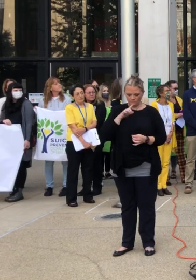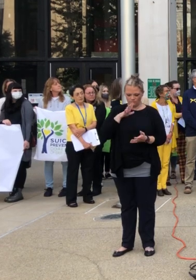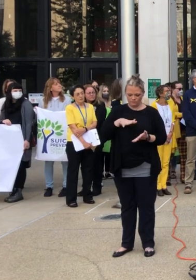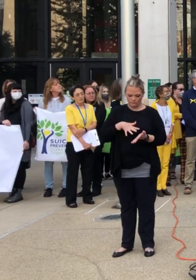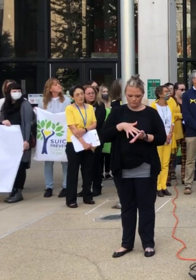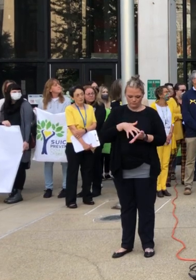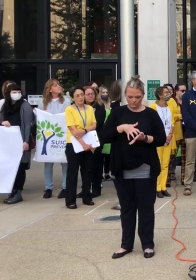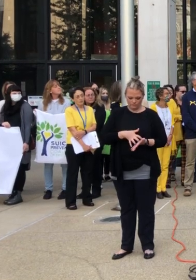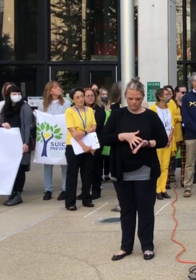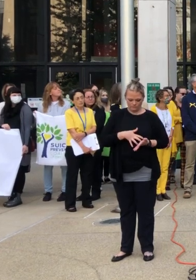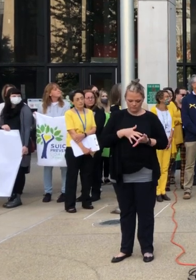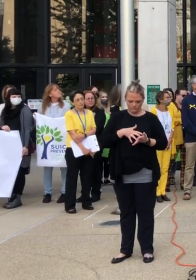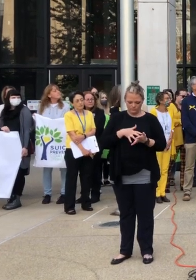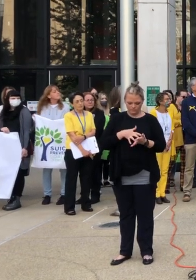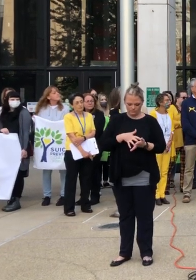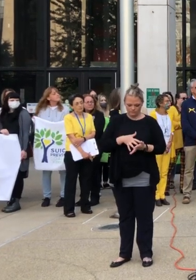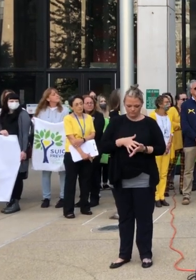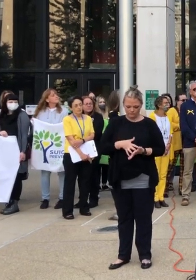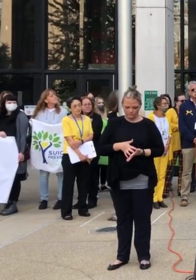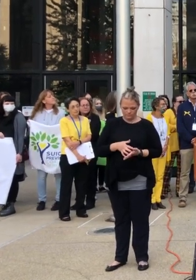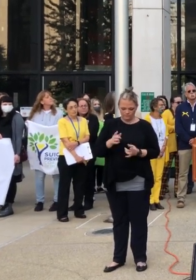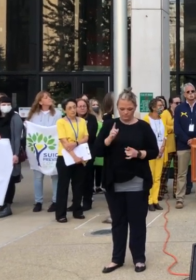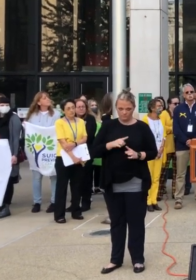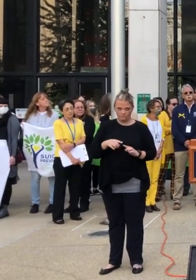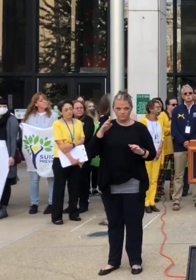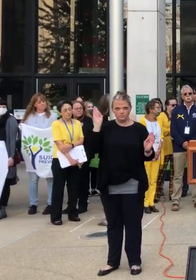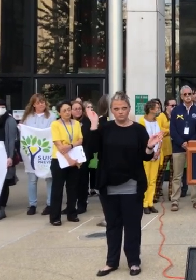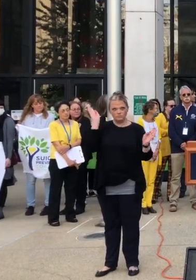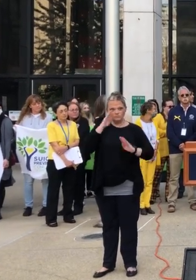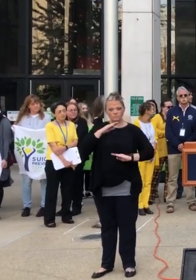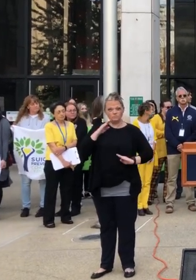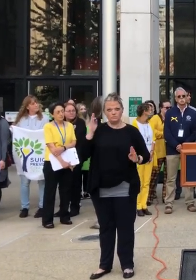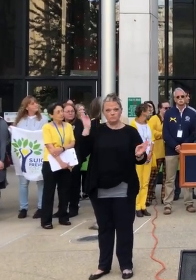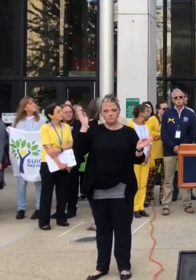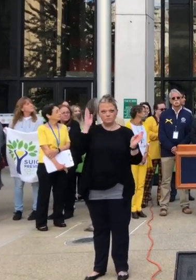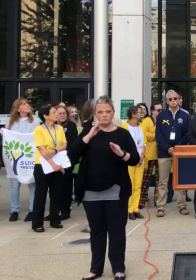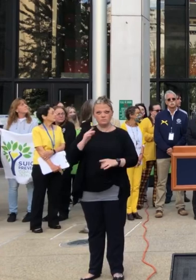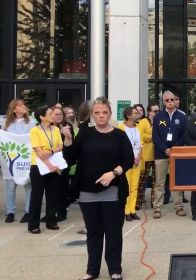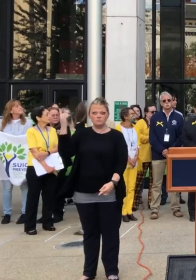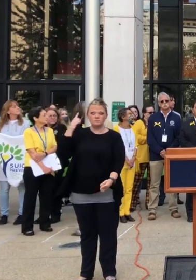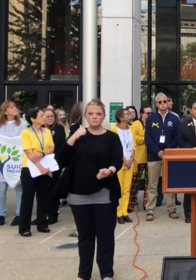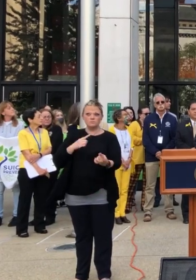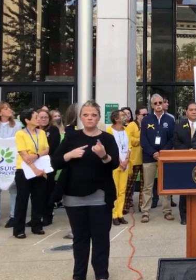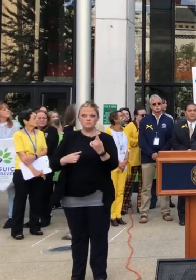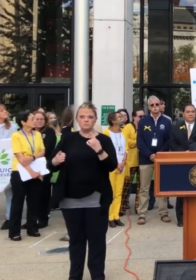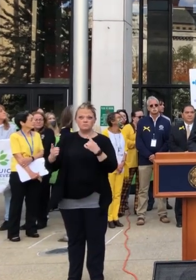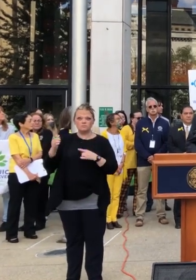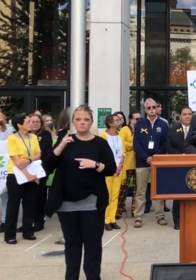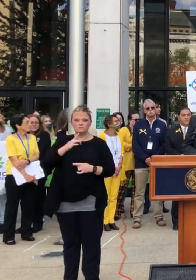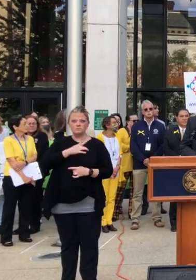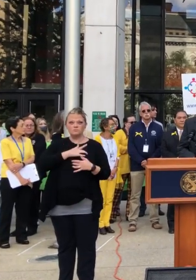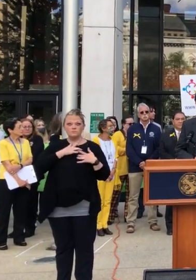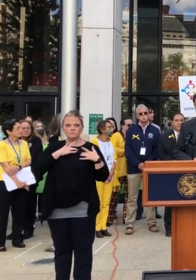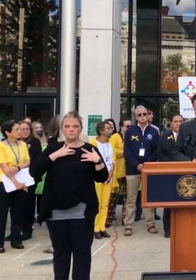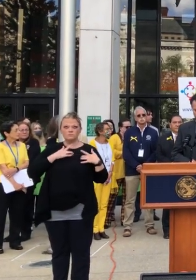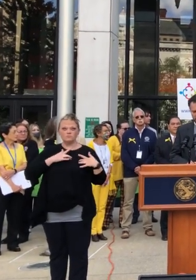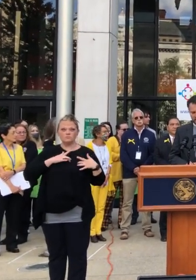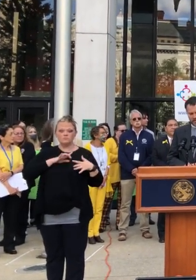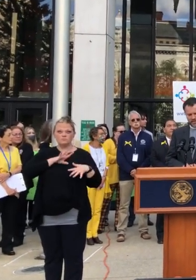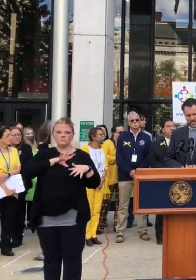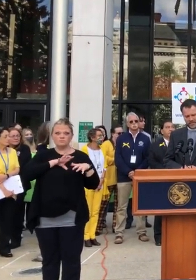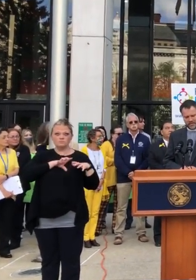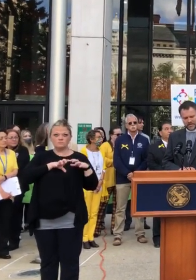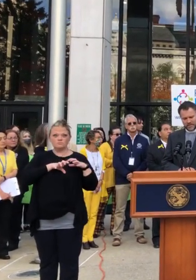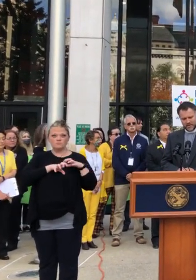when troubles come and my heart burdened be,